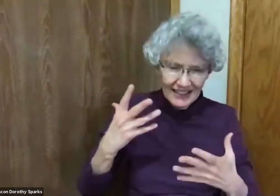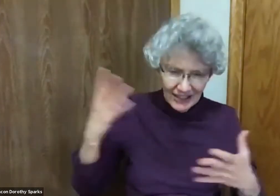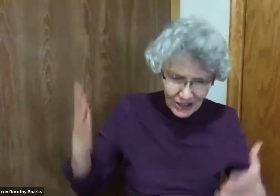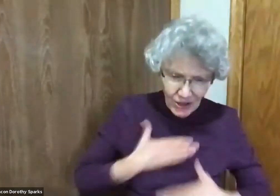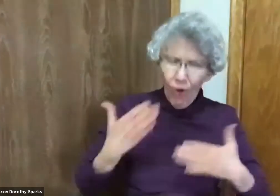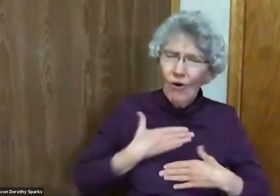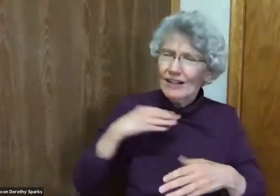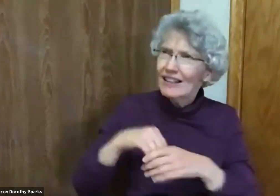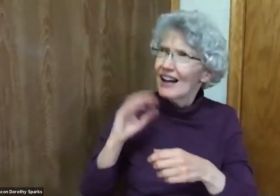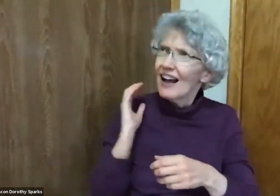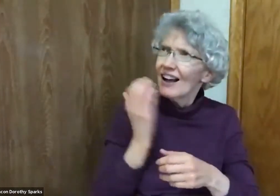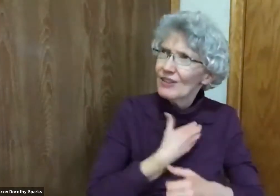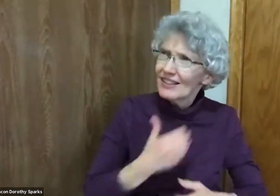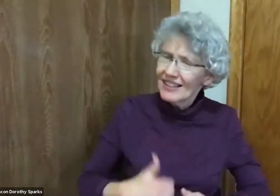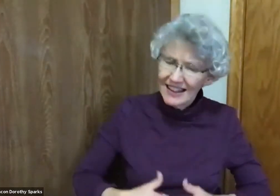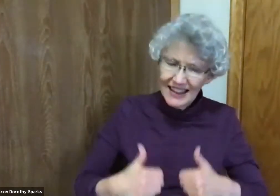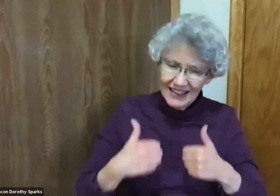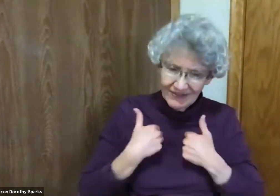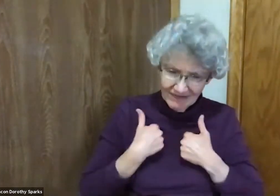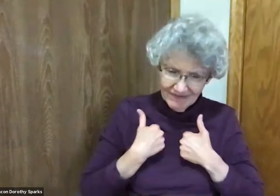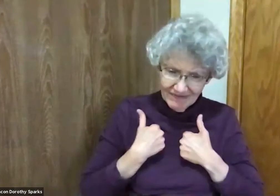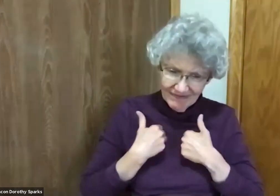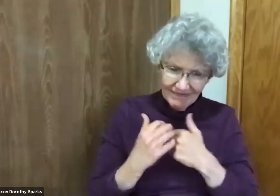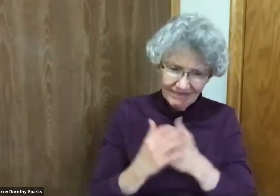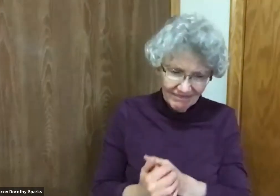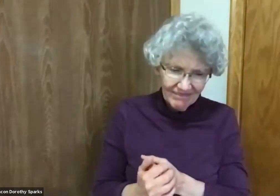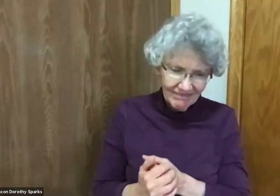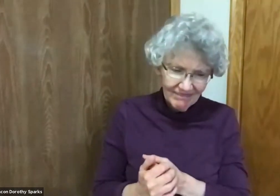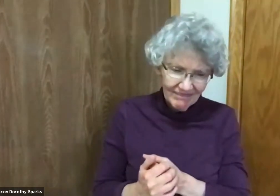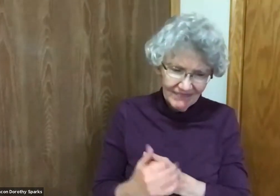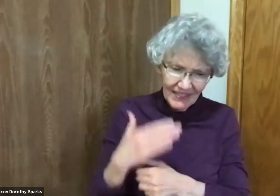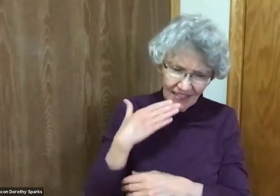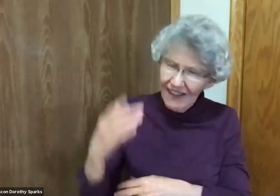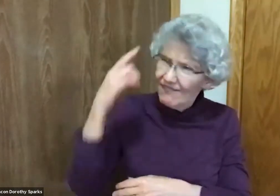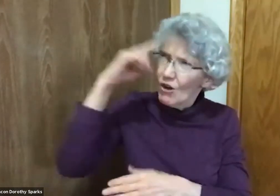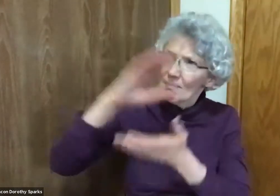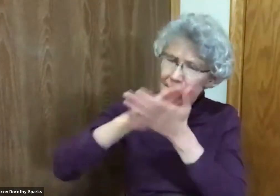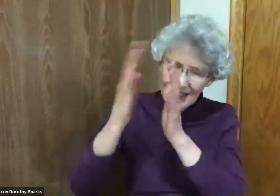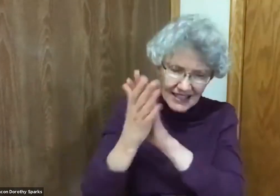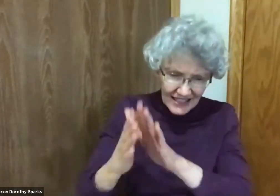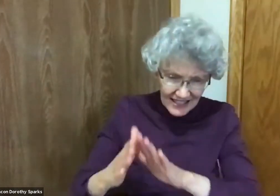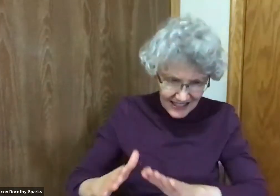Thank you for joy that illumines and inspires our lives.